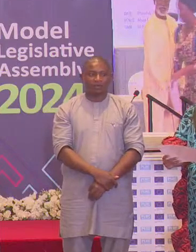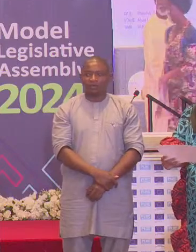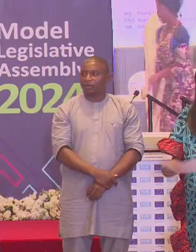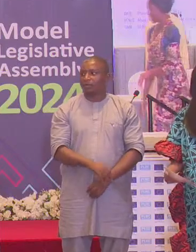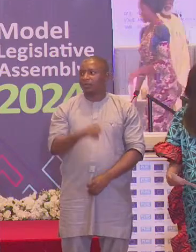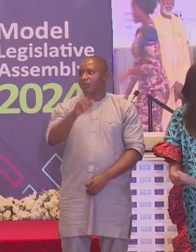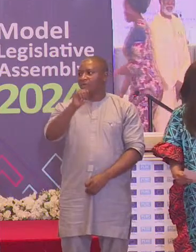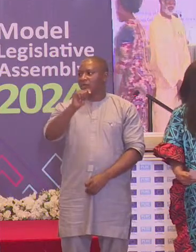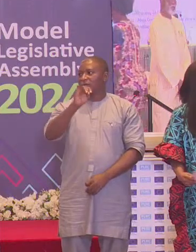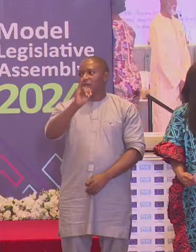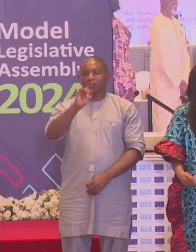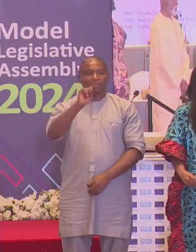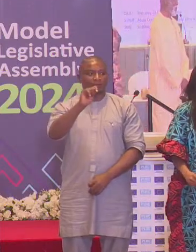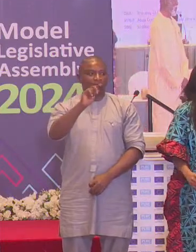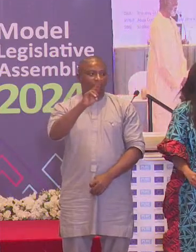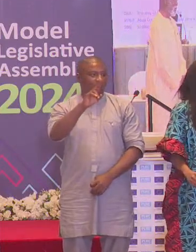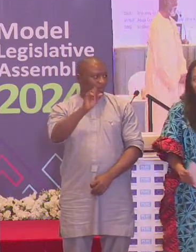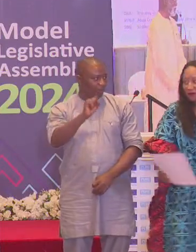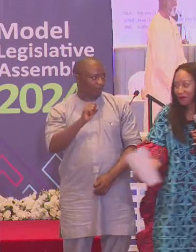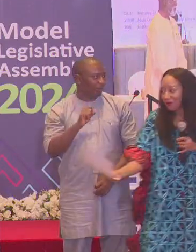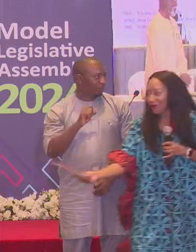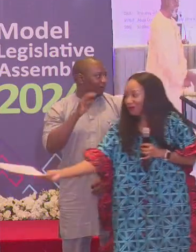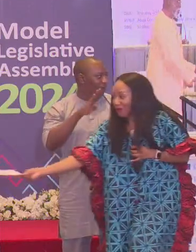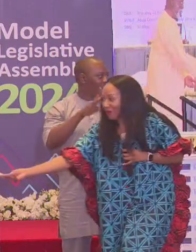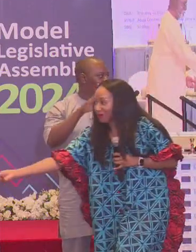Titus Ishaka Bulus.